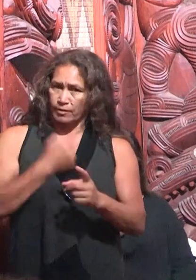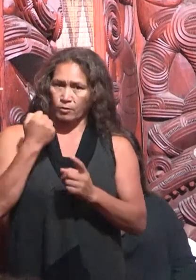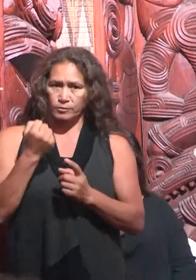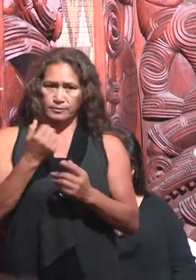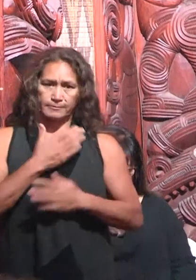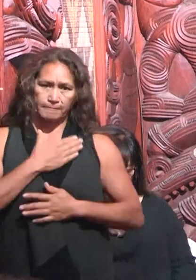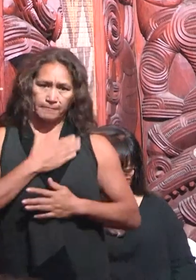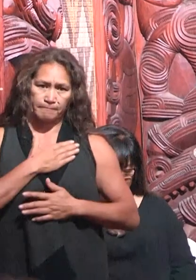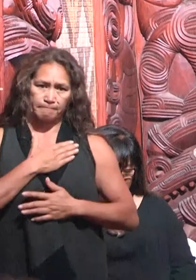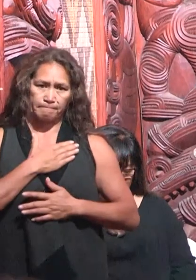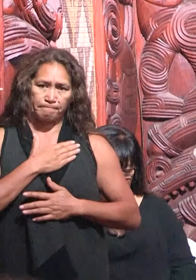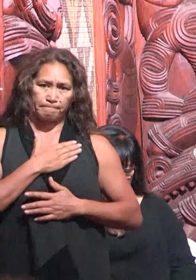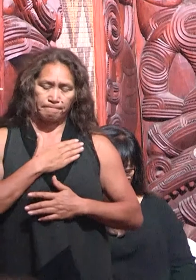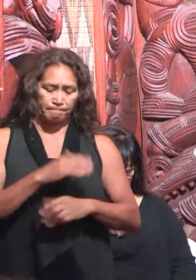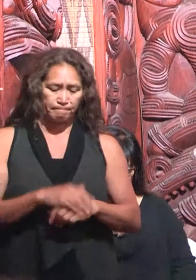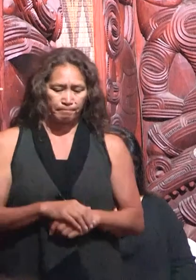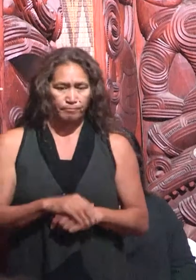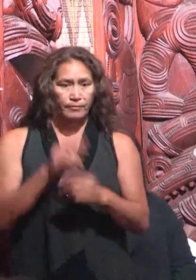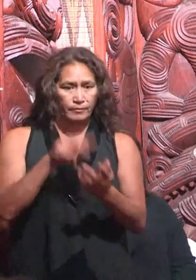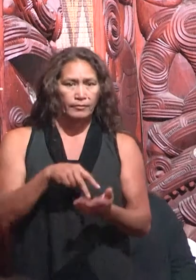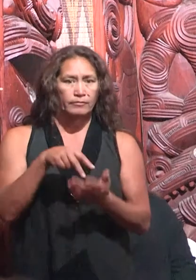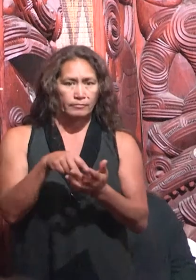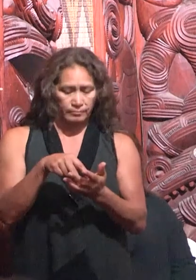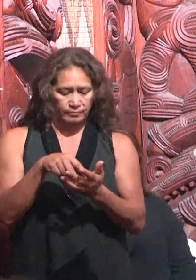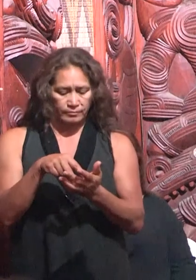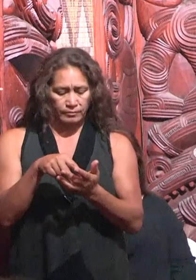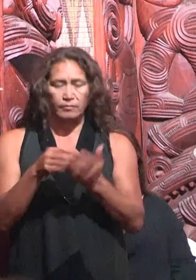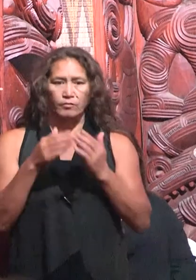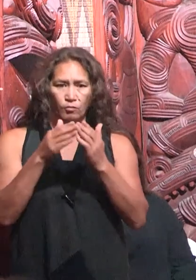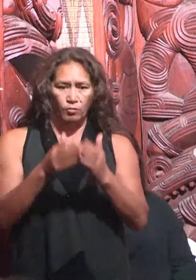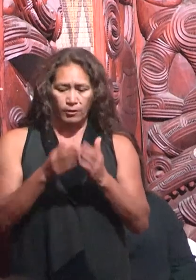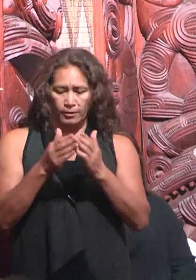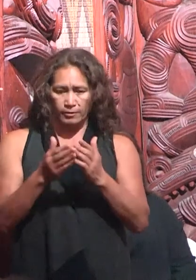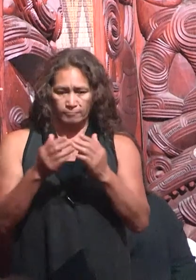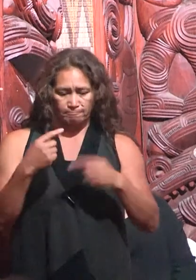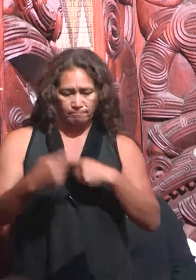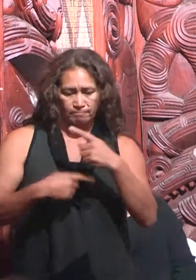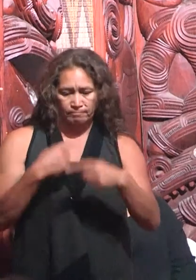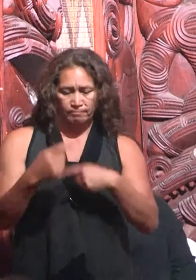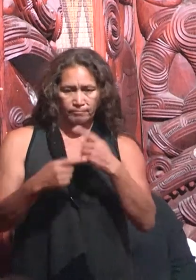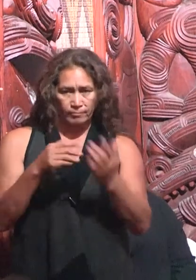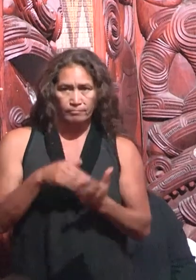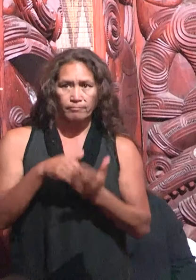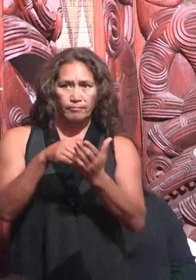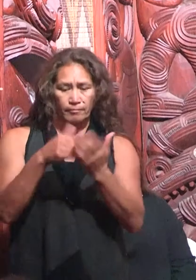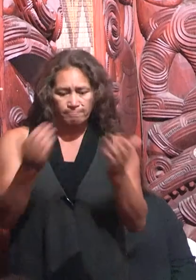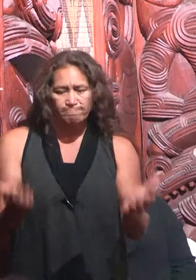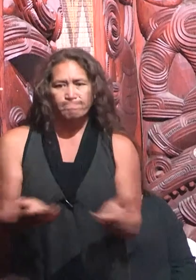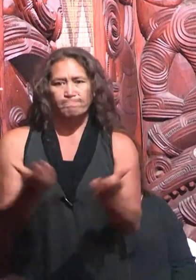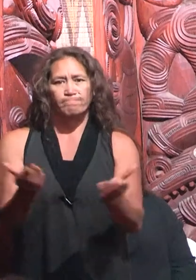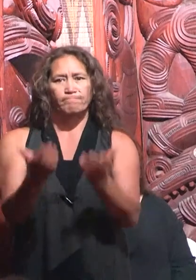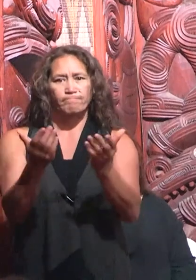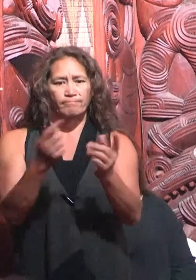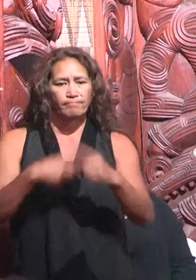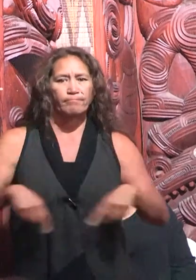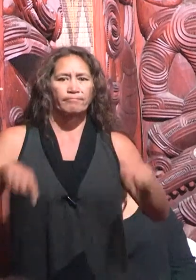ora. E tū, kei te kei o te waka, kia pake a koe, e ngā naru o